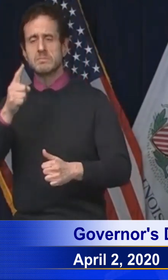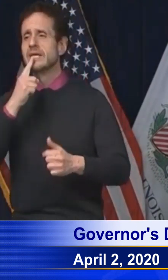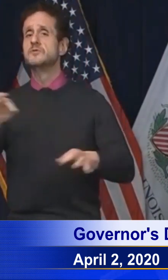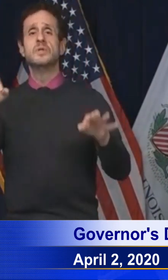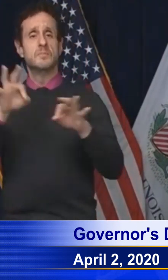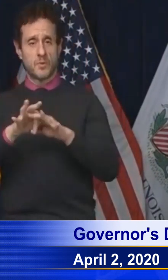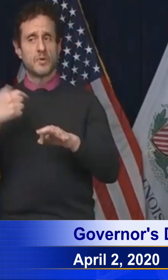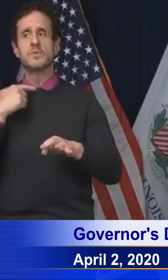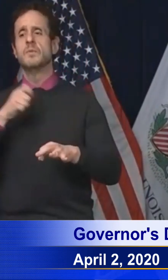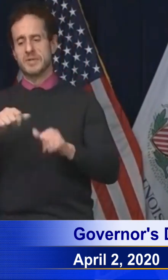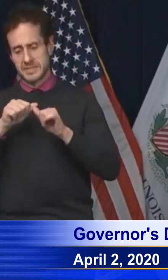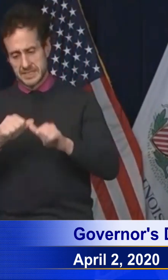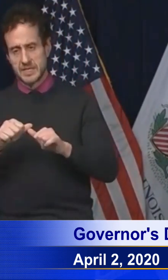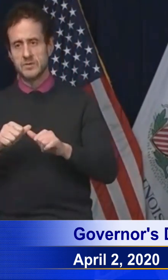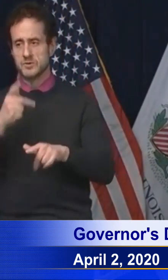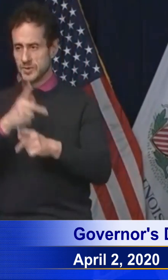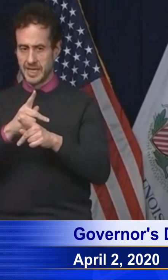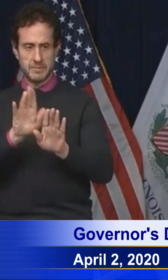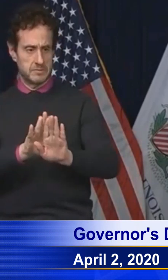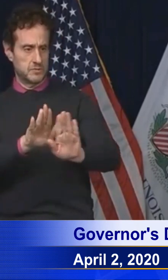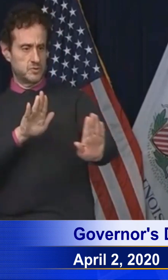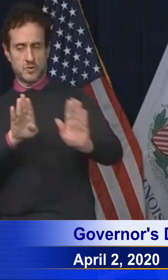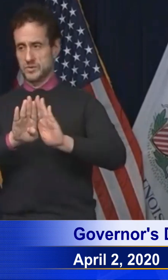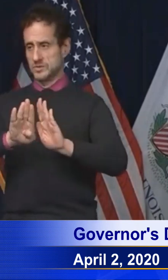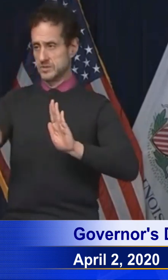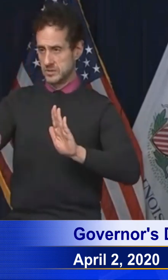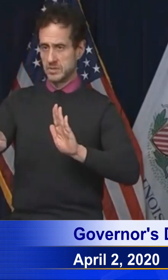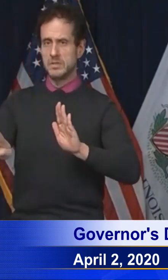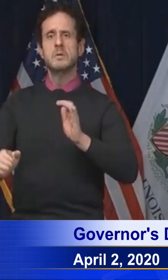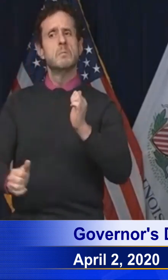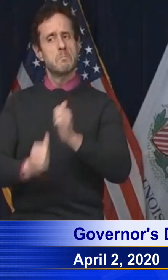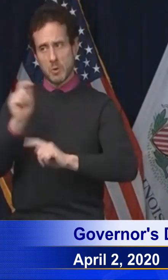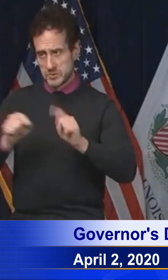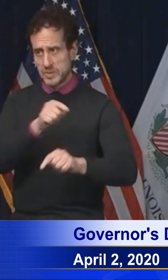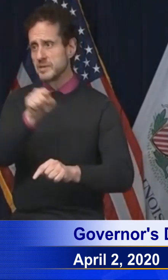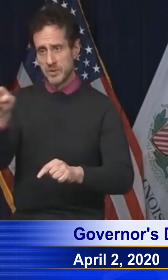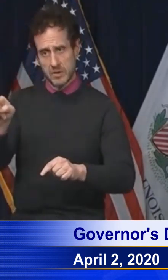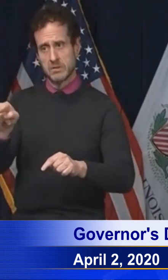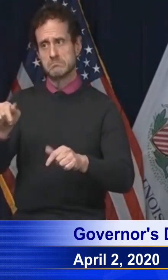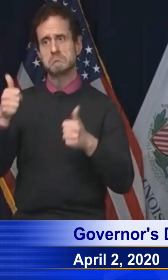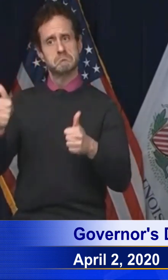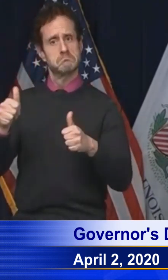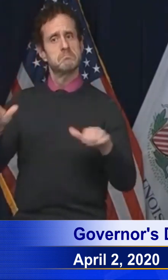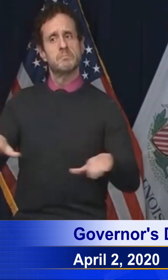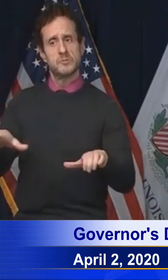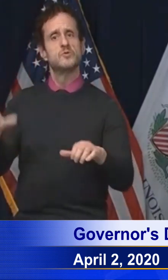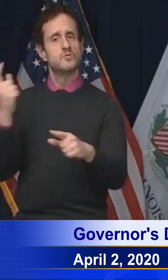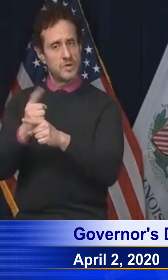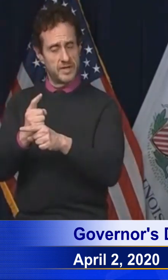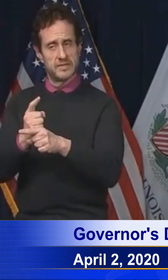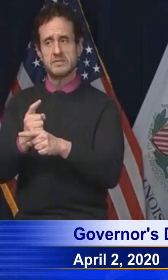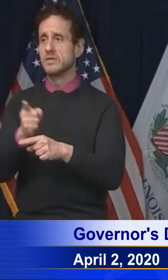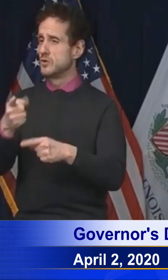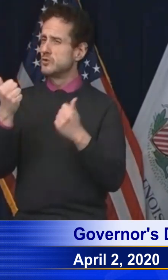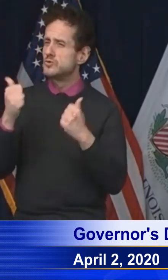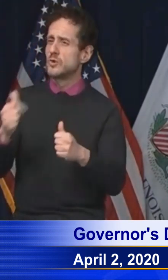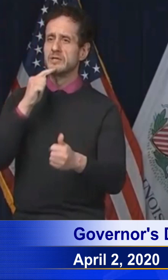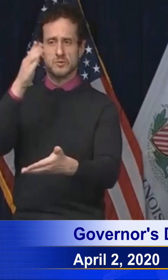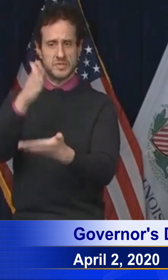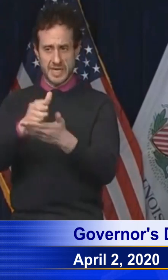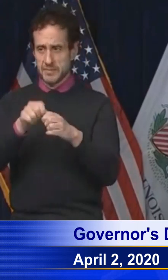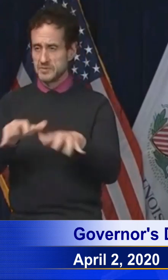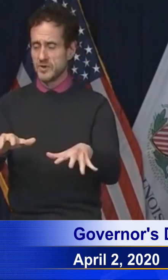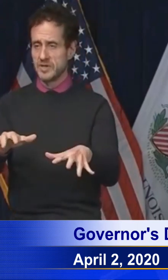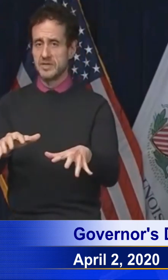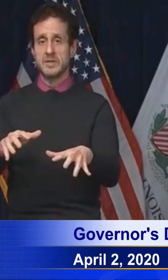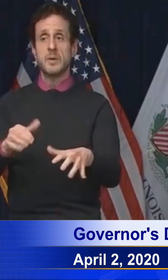social distancing efforts. Almost all of you are doing it right. I see all that you're doing to stop the spread. I see the people